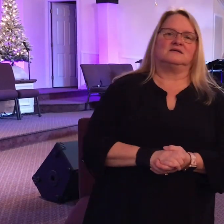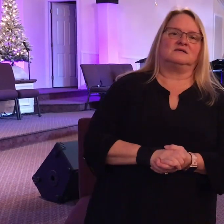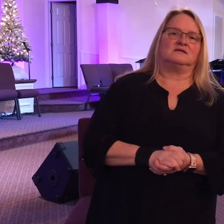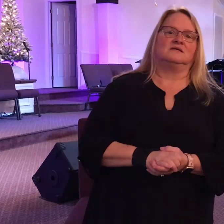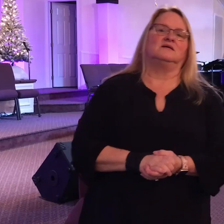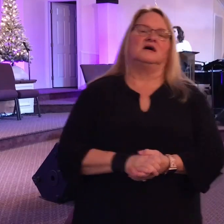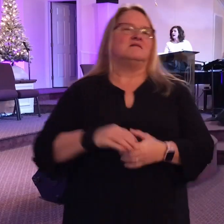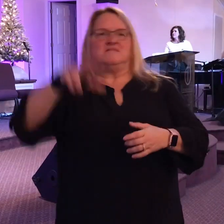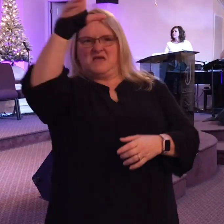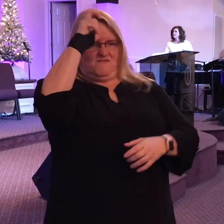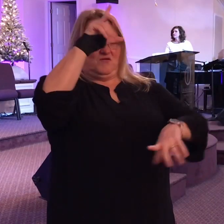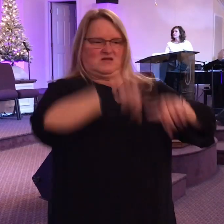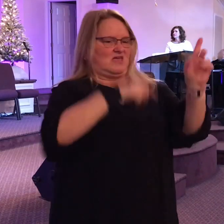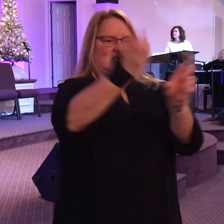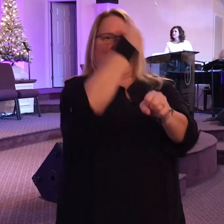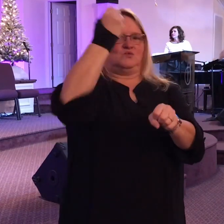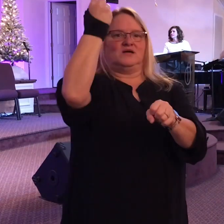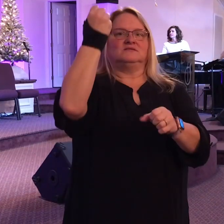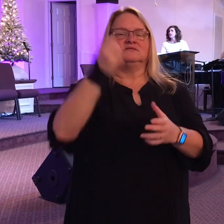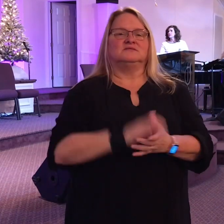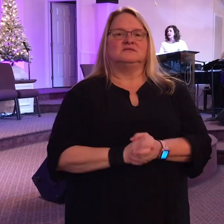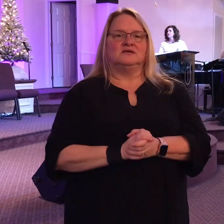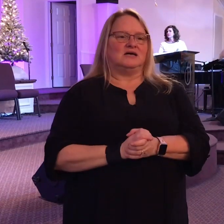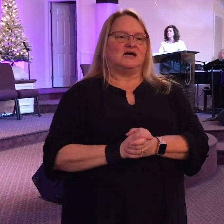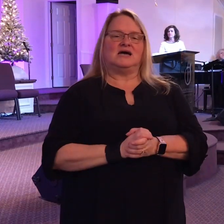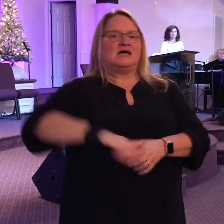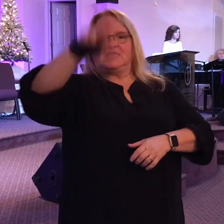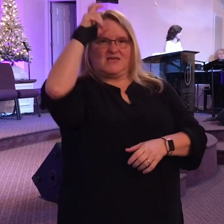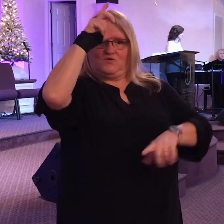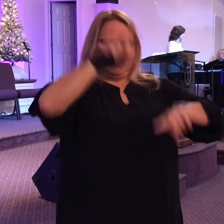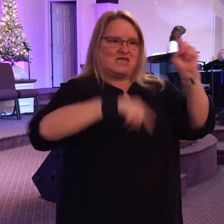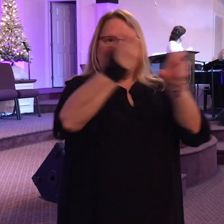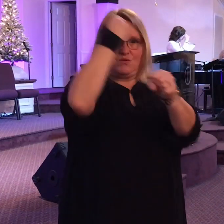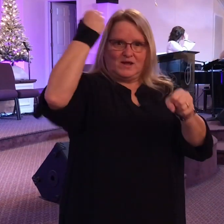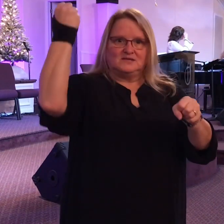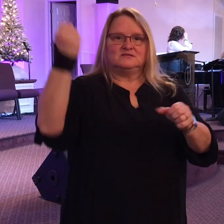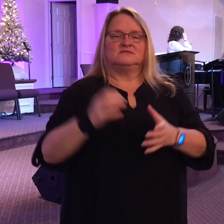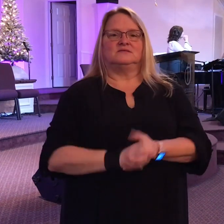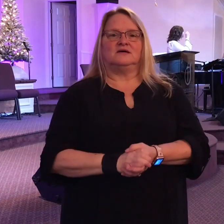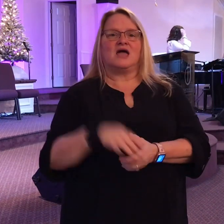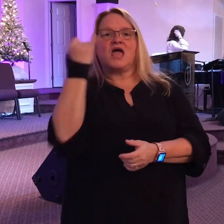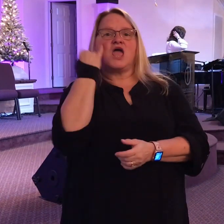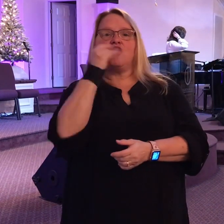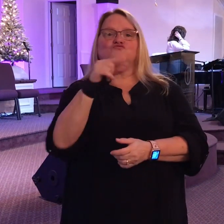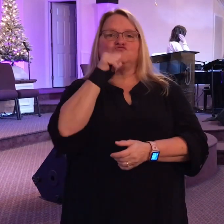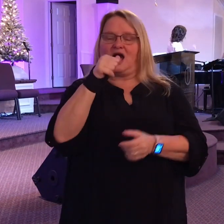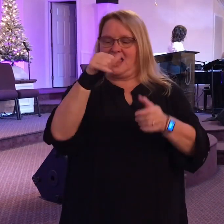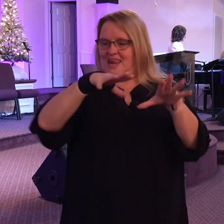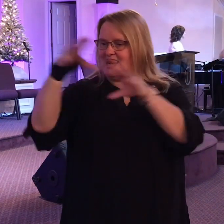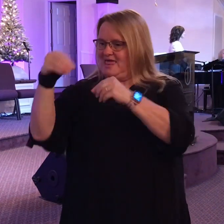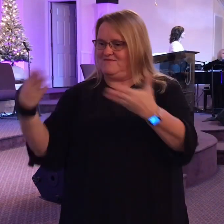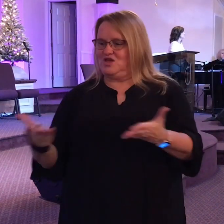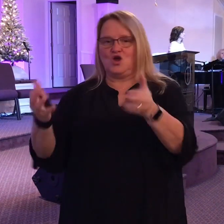Hell can't win. Can't win. Hell can't win. Come on. If you don't leave here this morning with